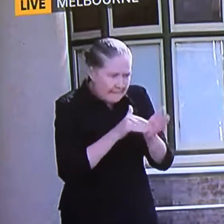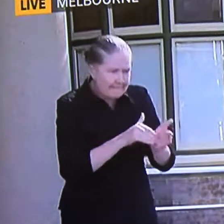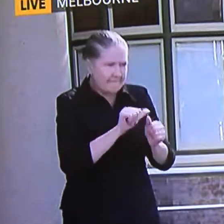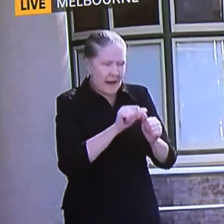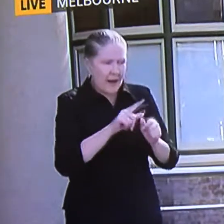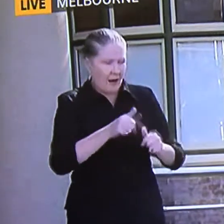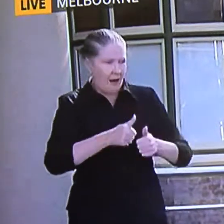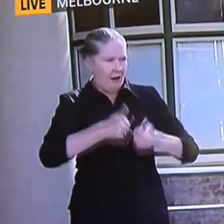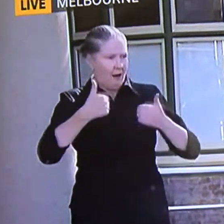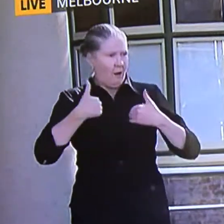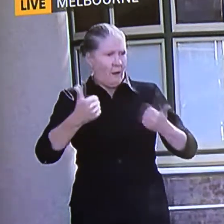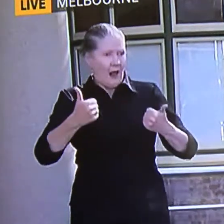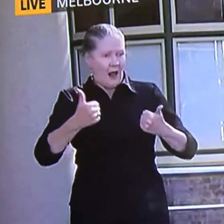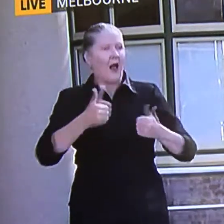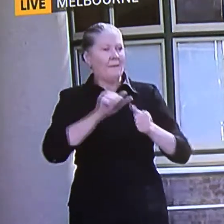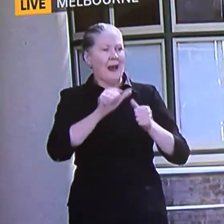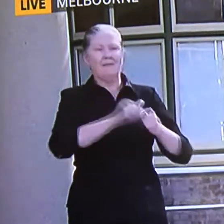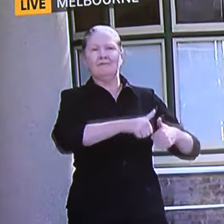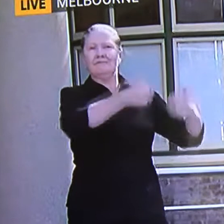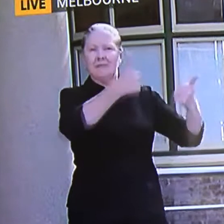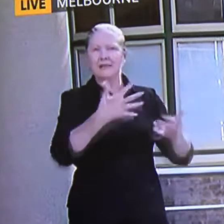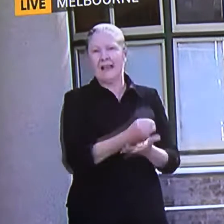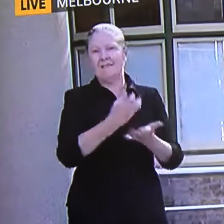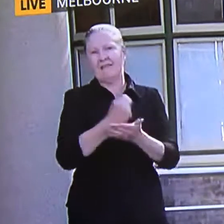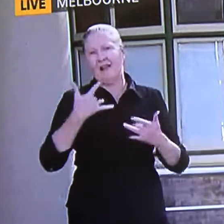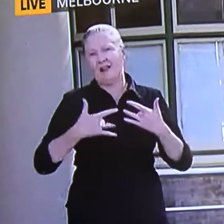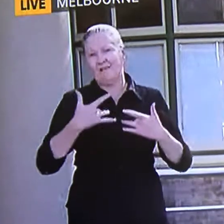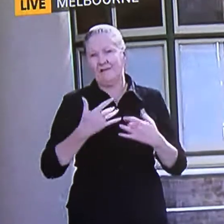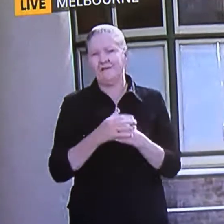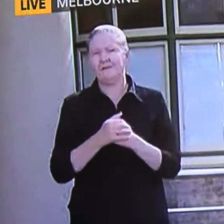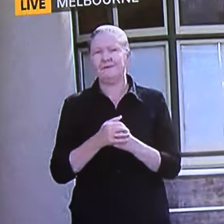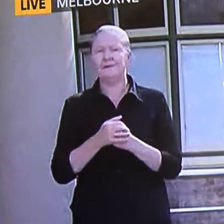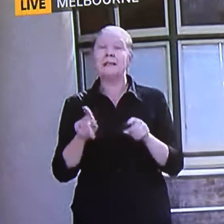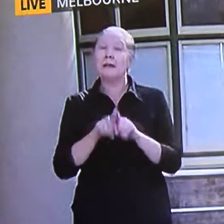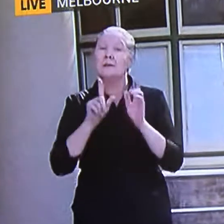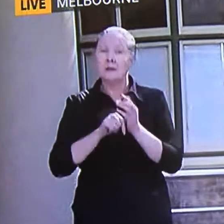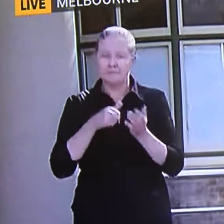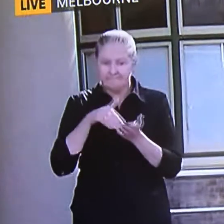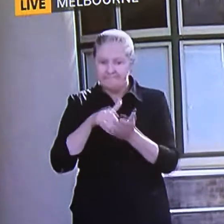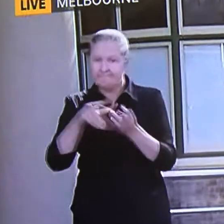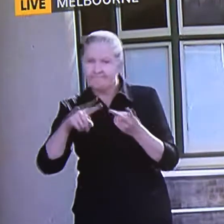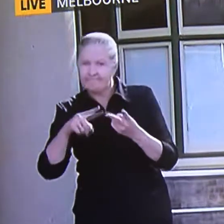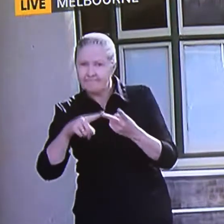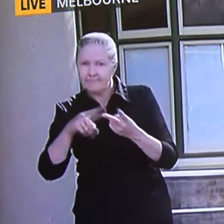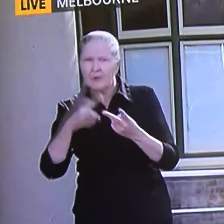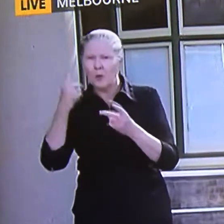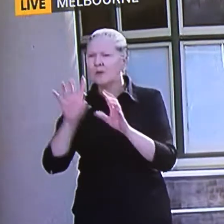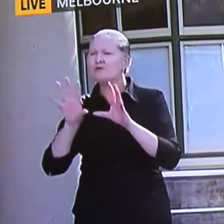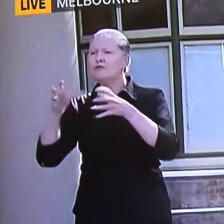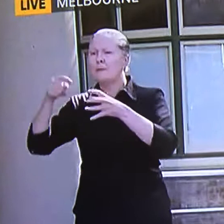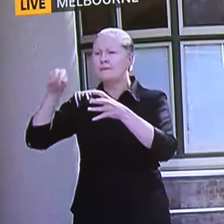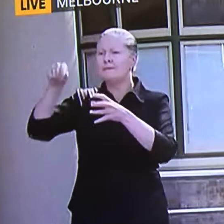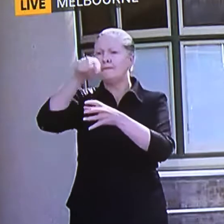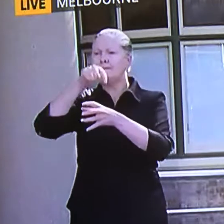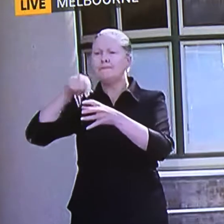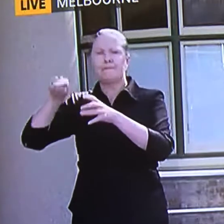better outcomes. It's about saving lives. At the same time, we are supporting a consortium which was set up in 2016